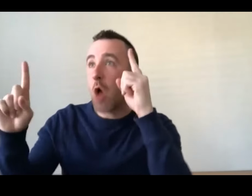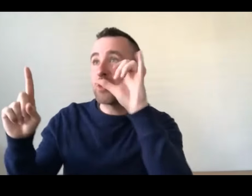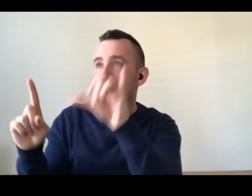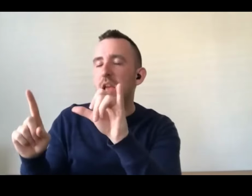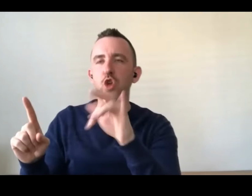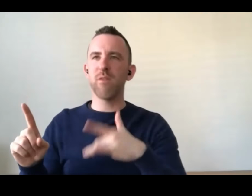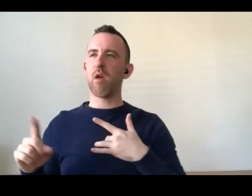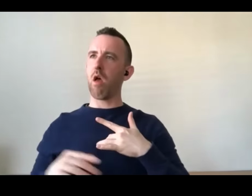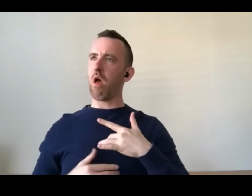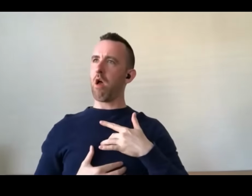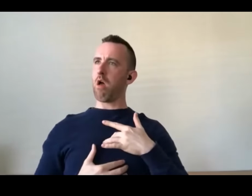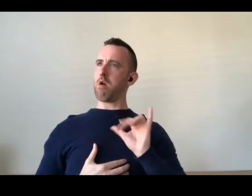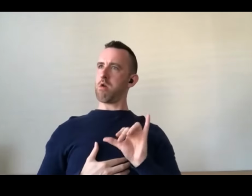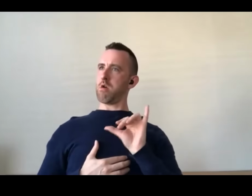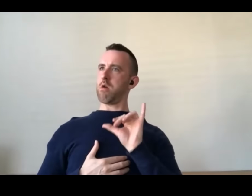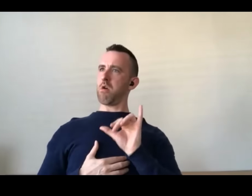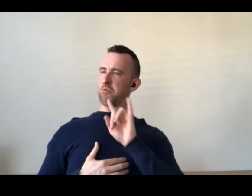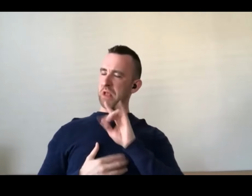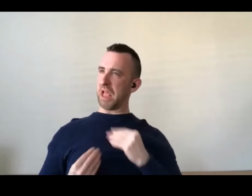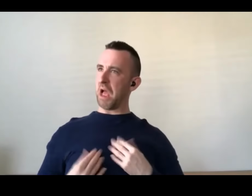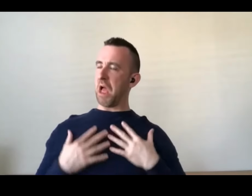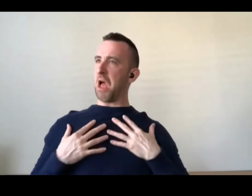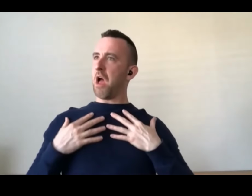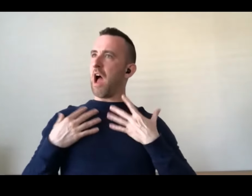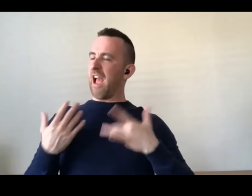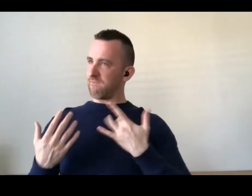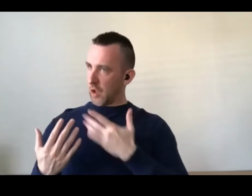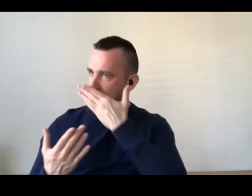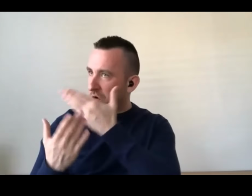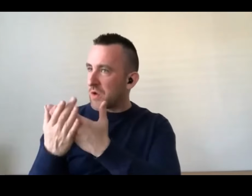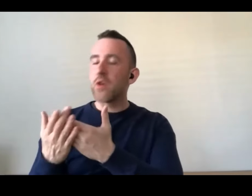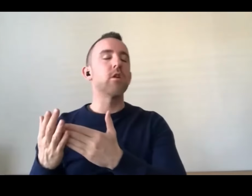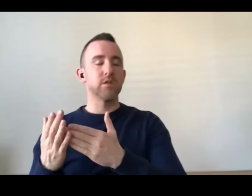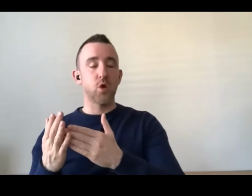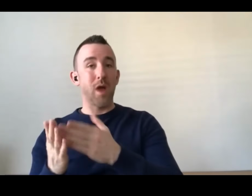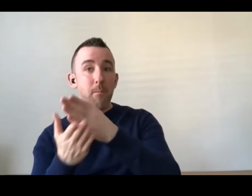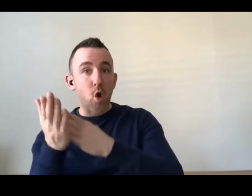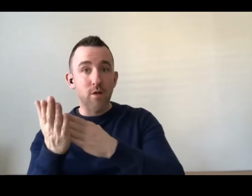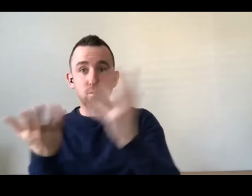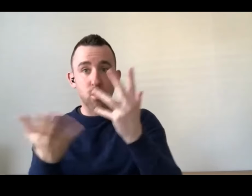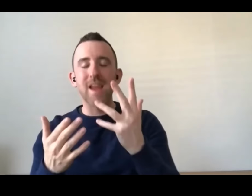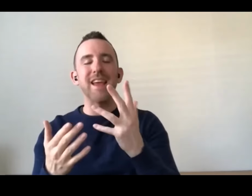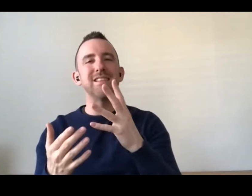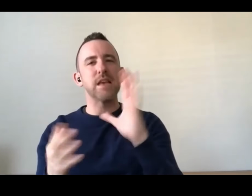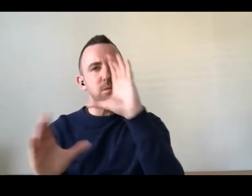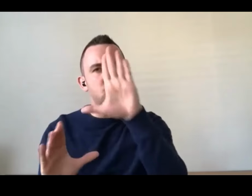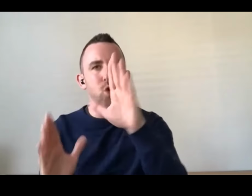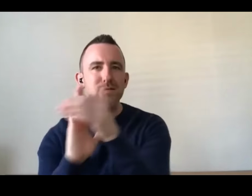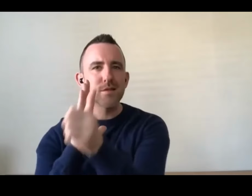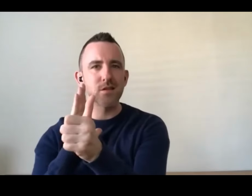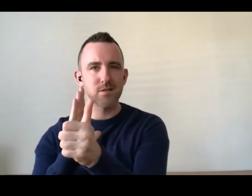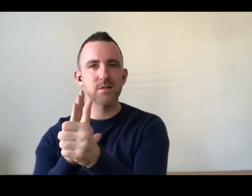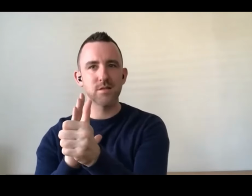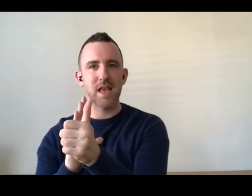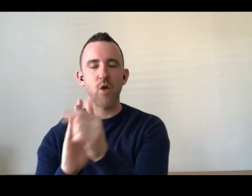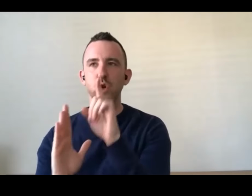that. Part of it is the journey itself. Part of it is exploring your skills and what lights you